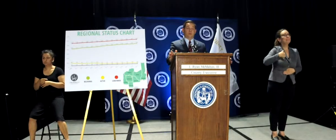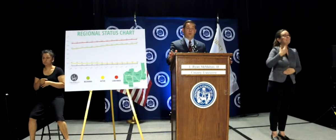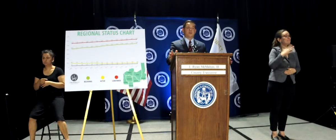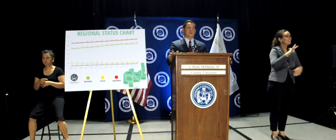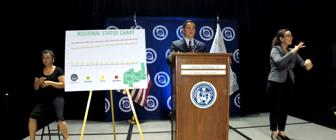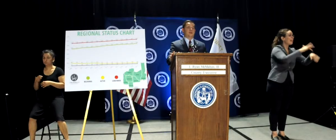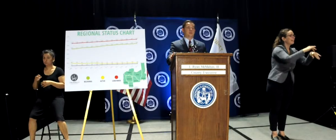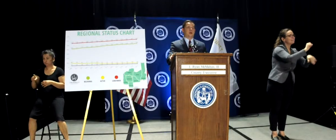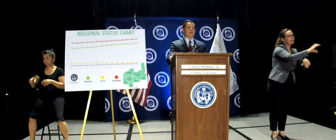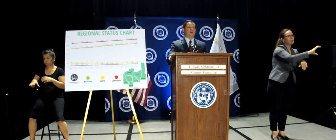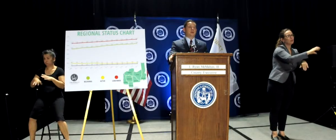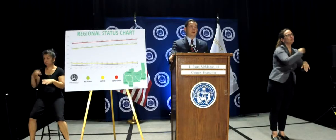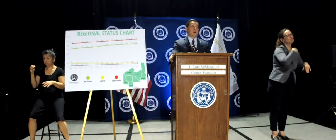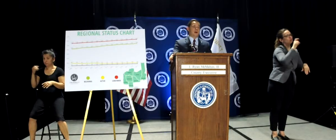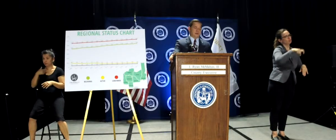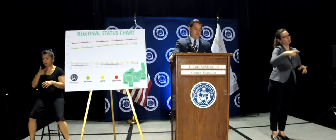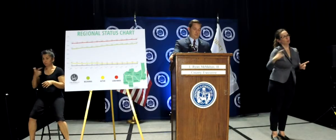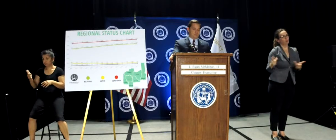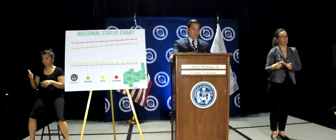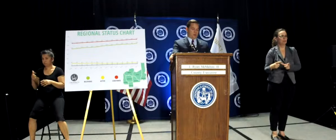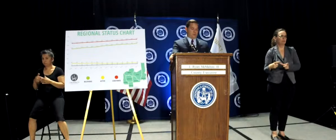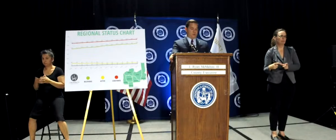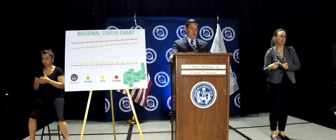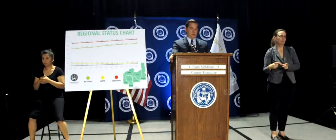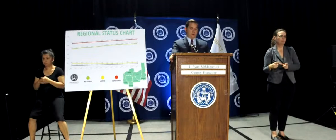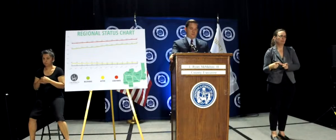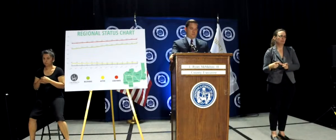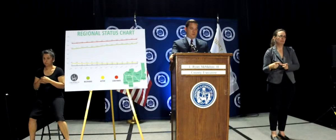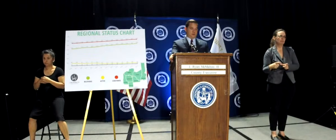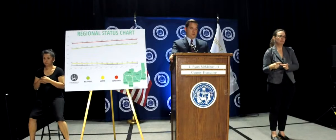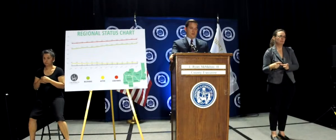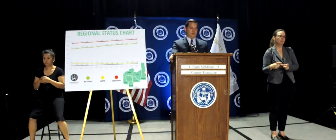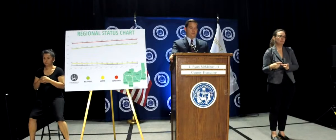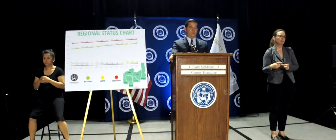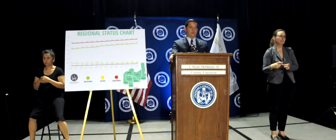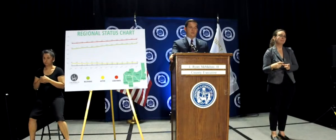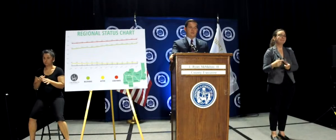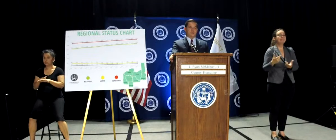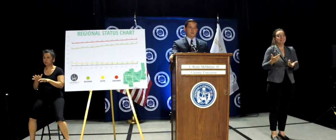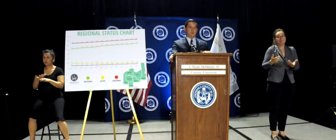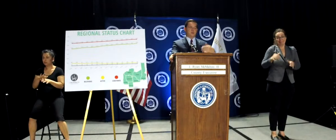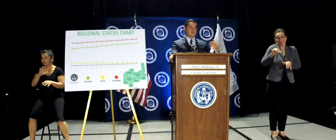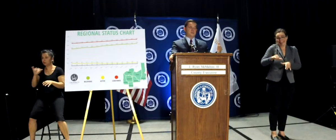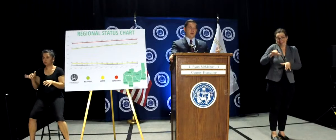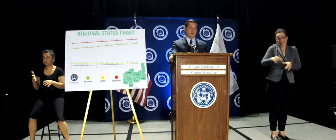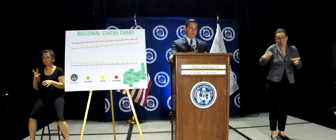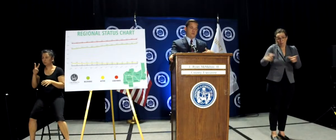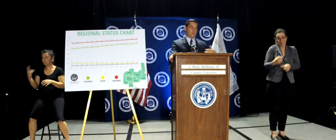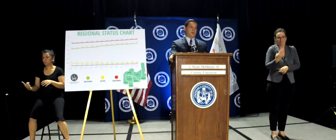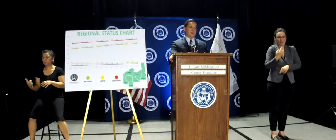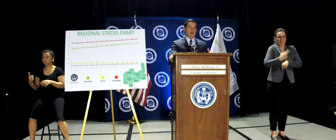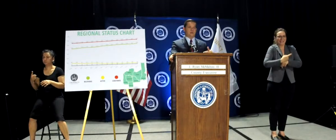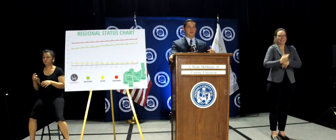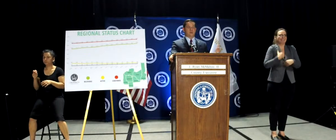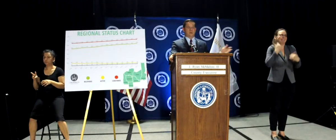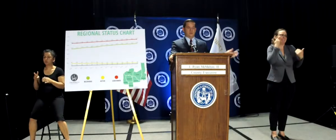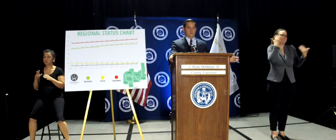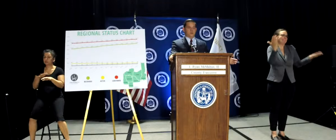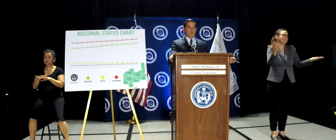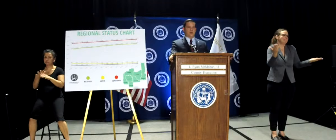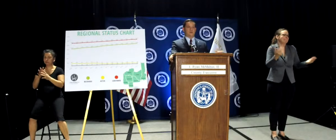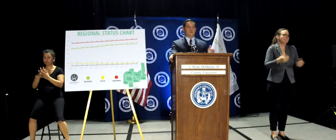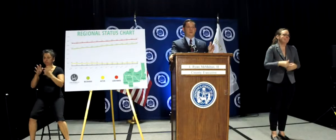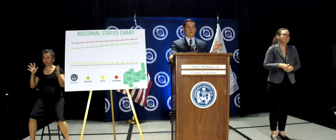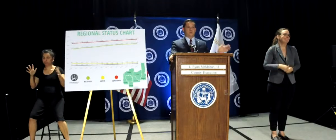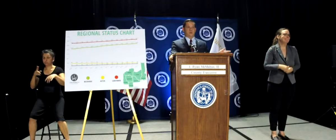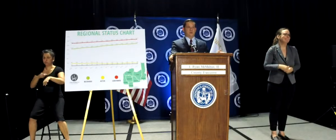probably before 14 days, right? Not many people come here and then are there for 14 days. So your business travelers coming in and out,